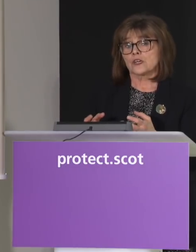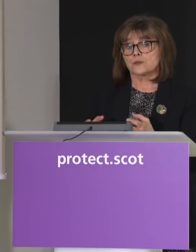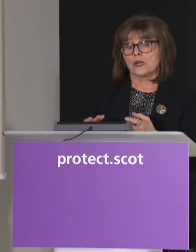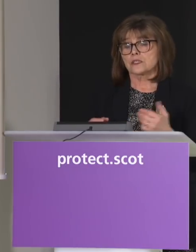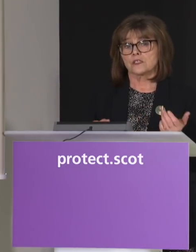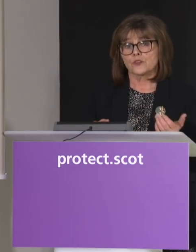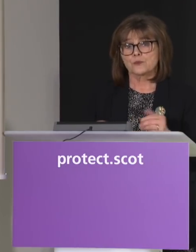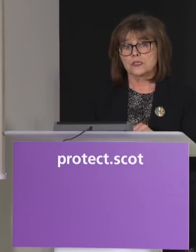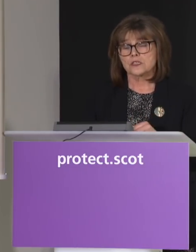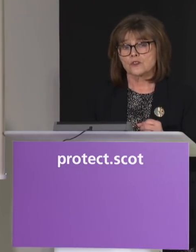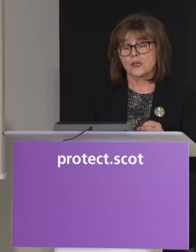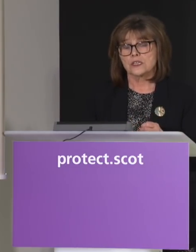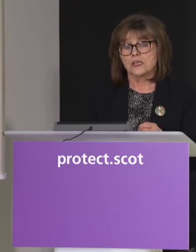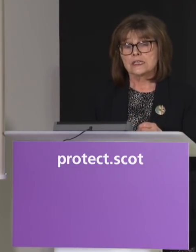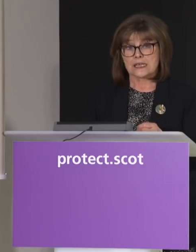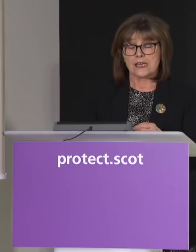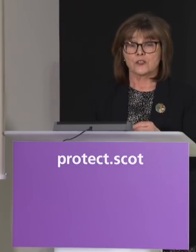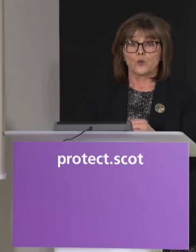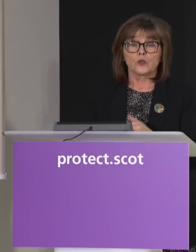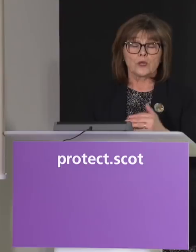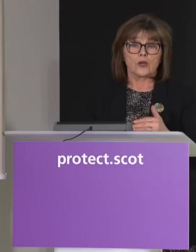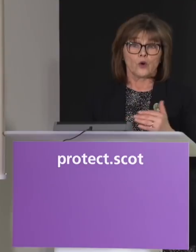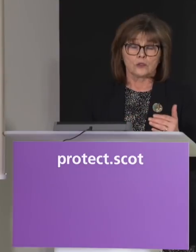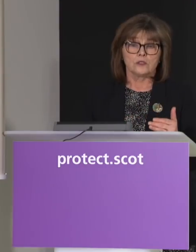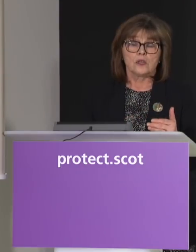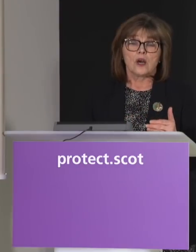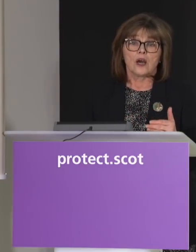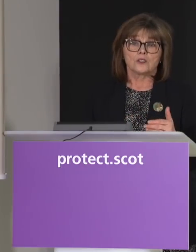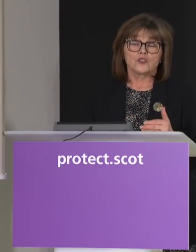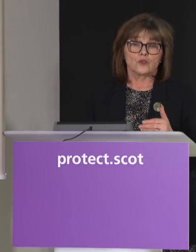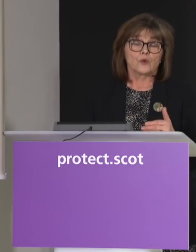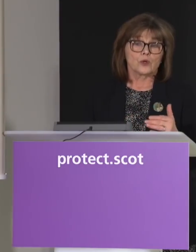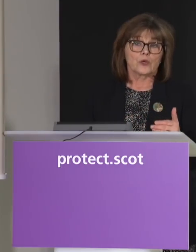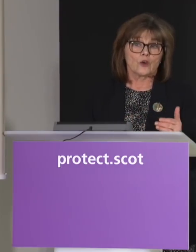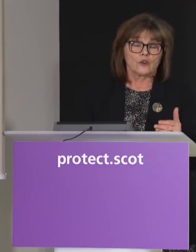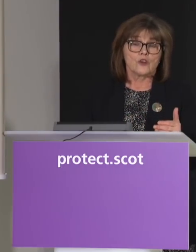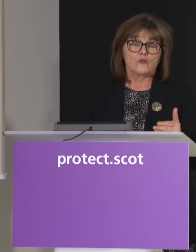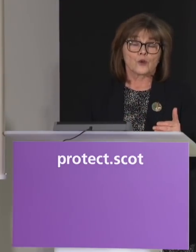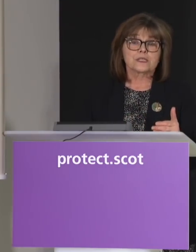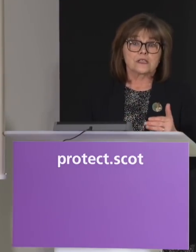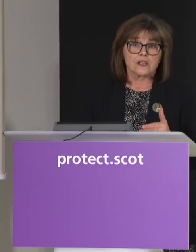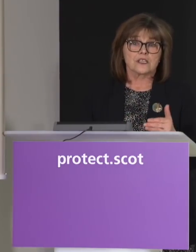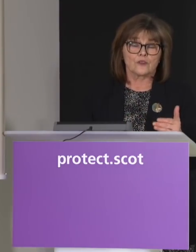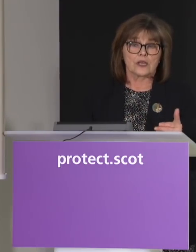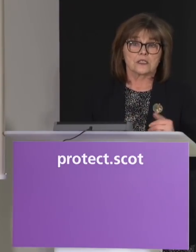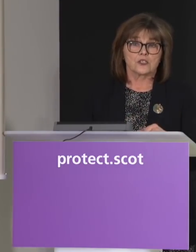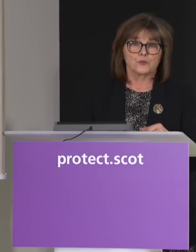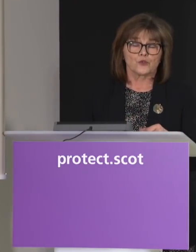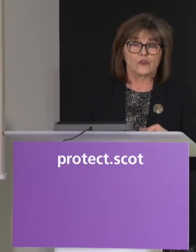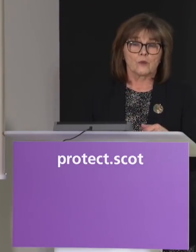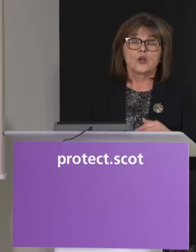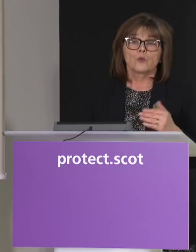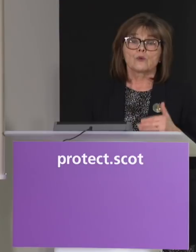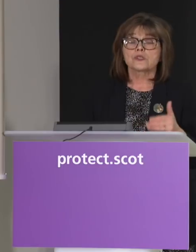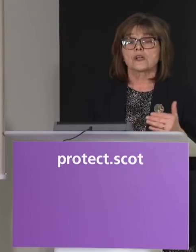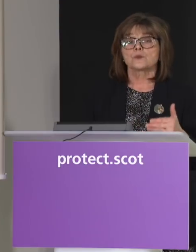of transparency, the First Minister has already said that 1 week on, just over 1 week on from starting the vaccination